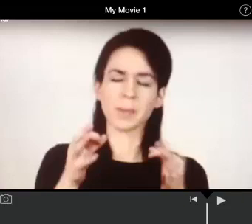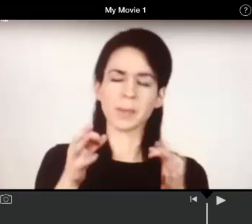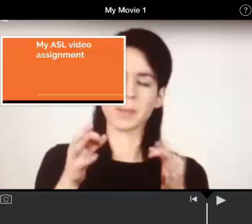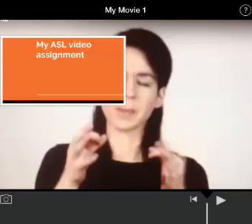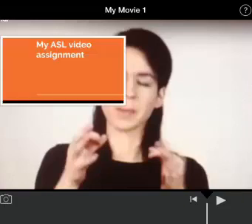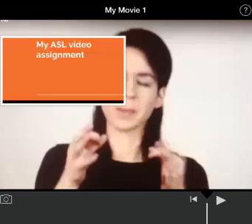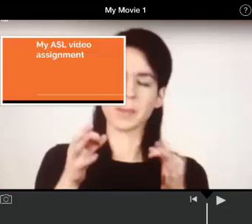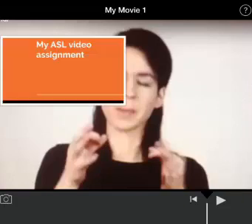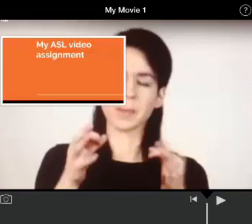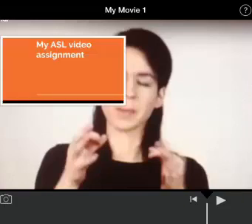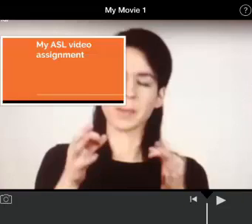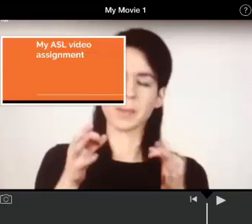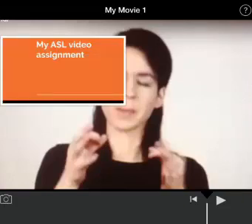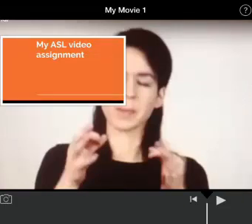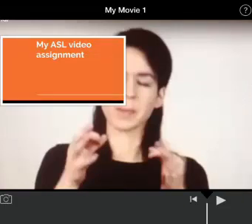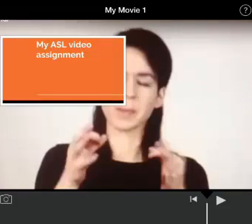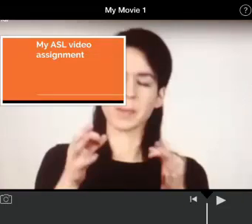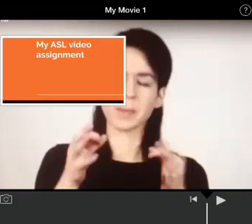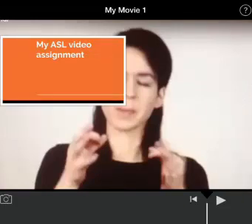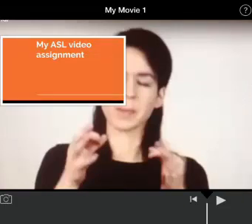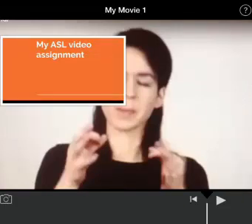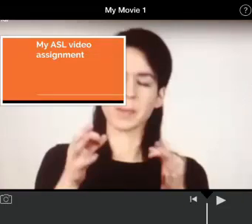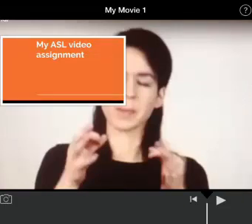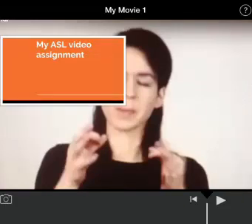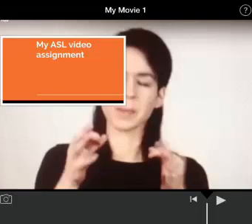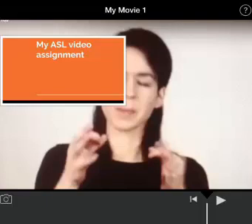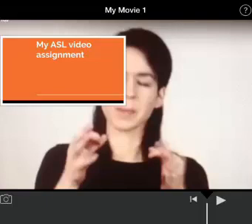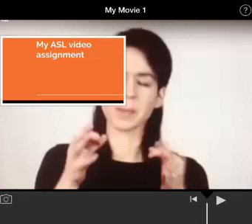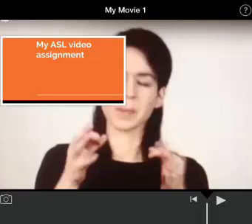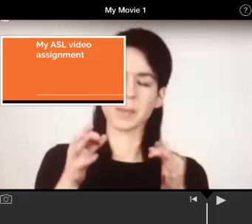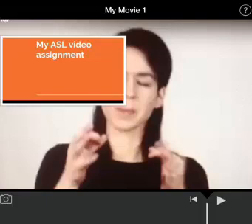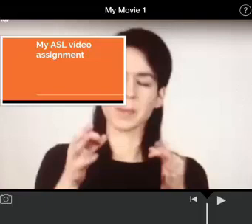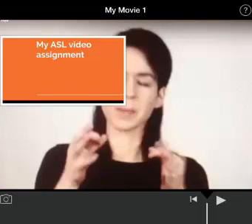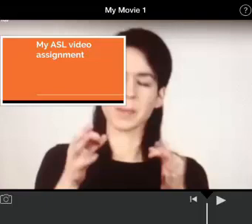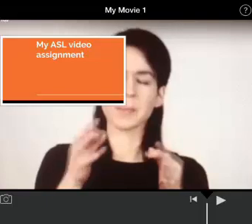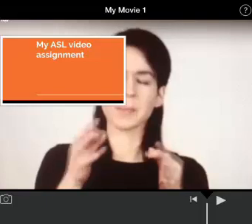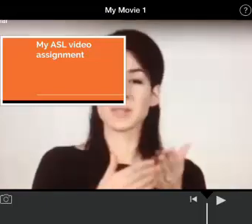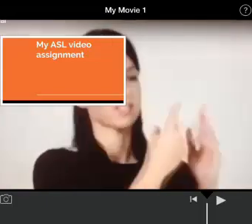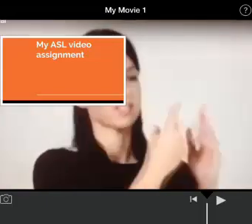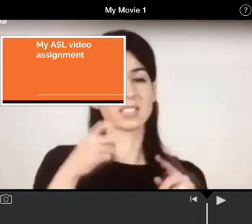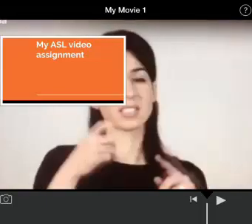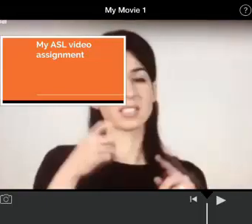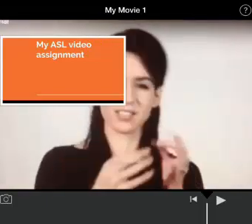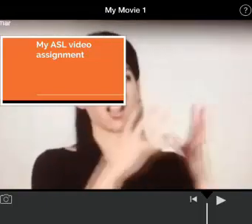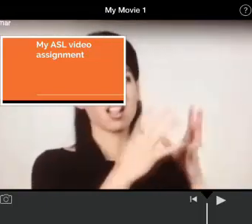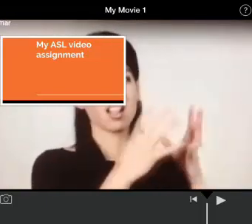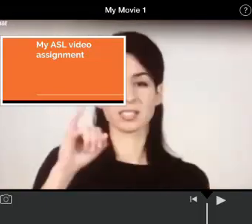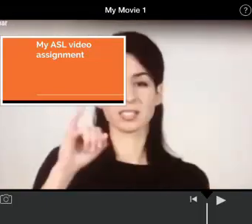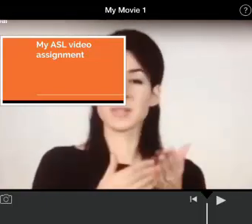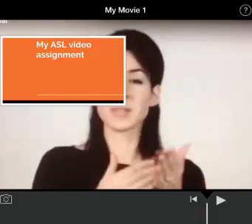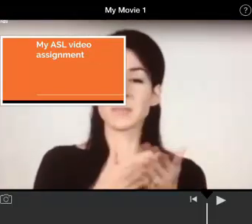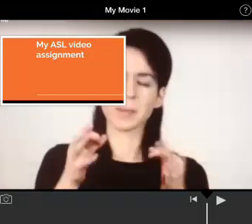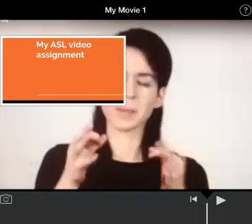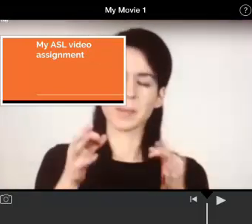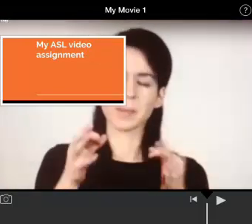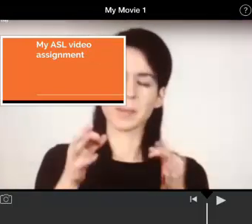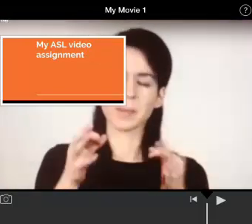video. So you can see that it's blocking her face here, so that's not really, that's not a good idea. So go ahead